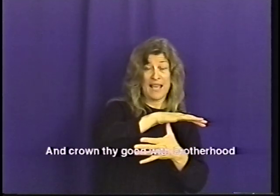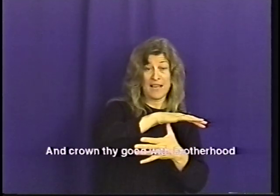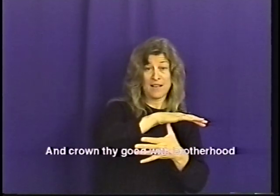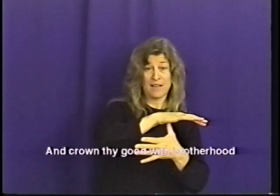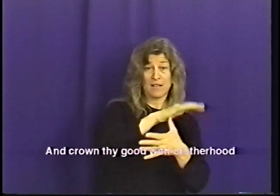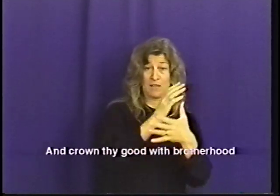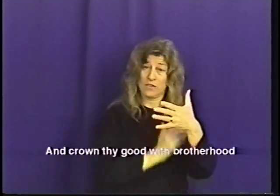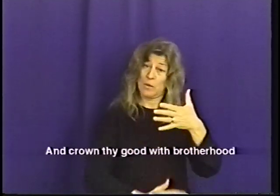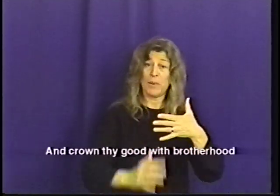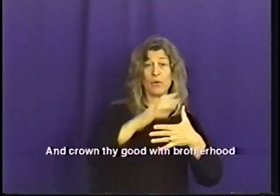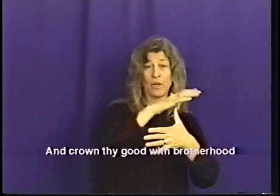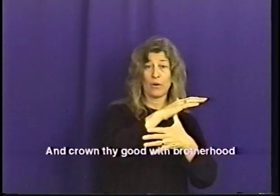thing, superior,